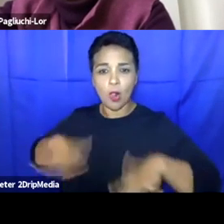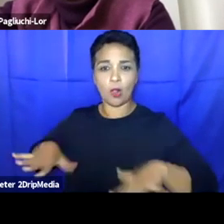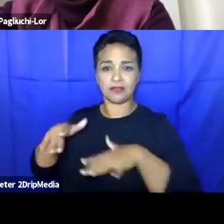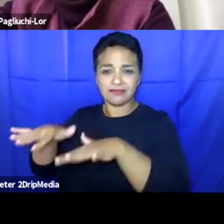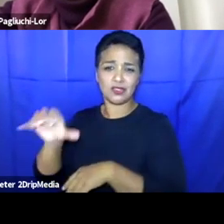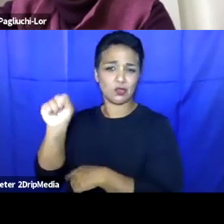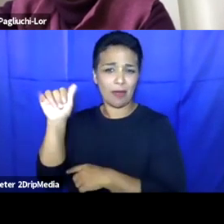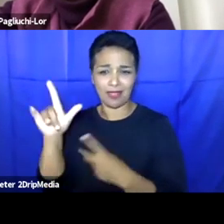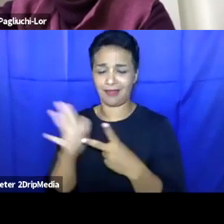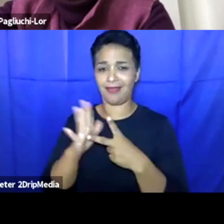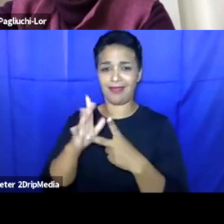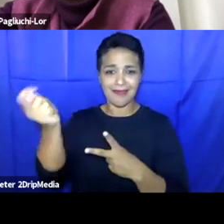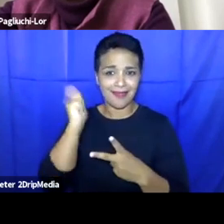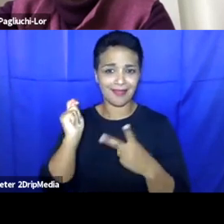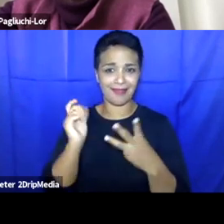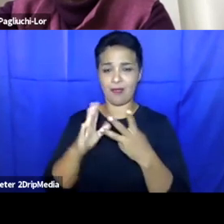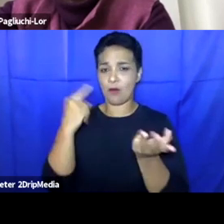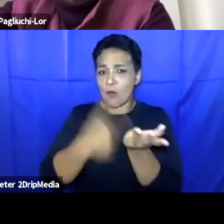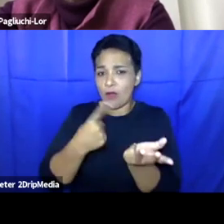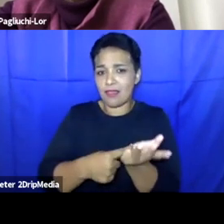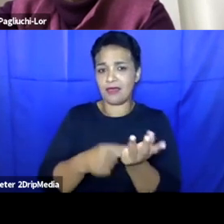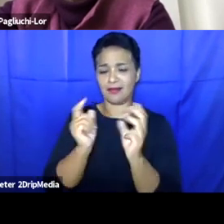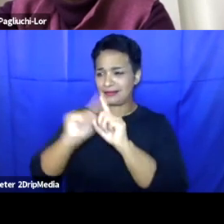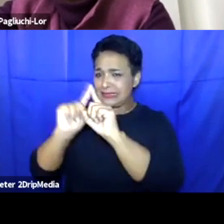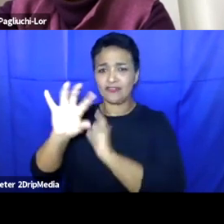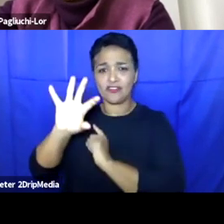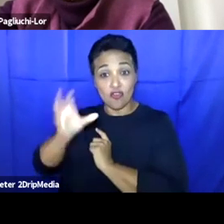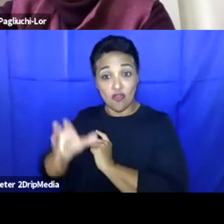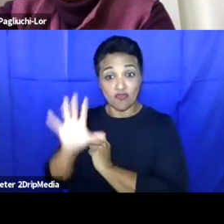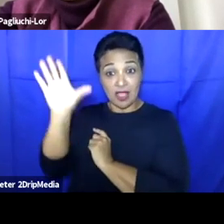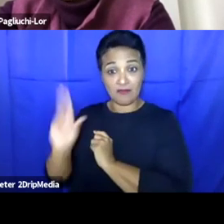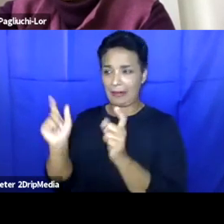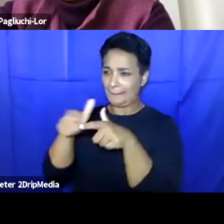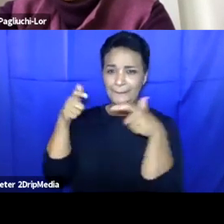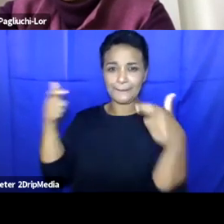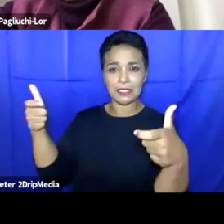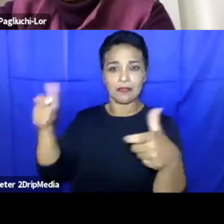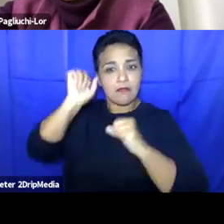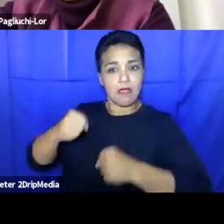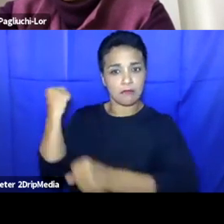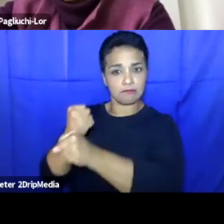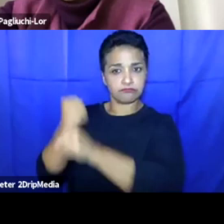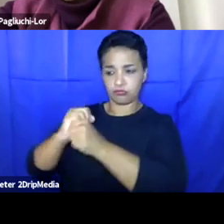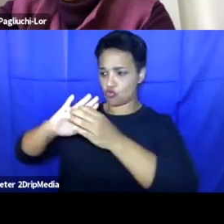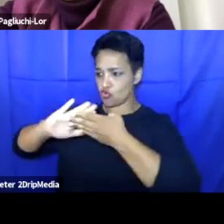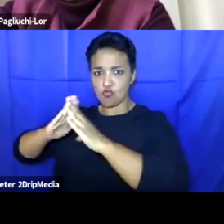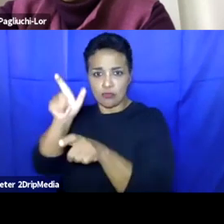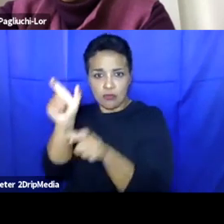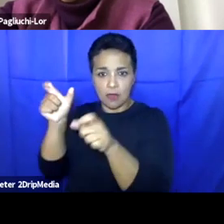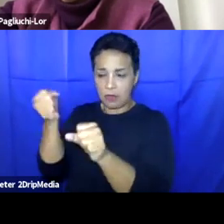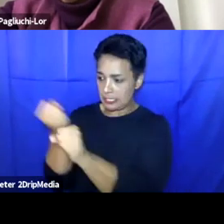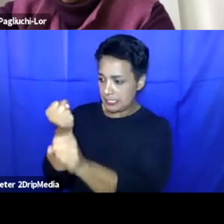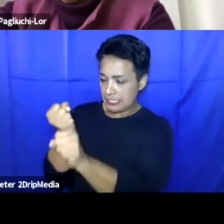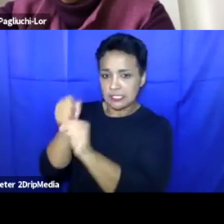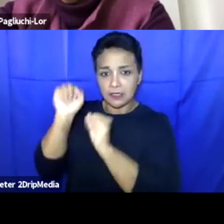country. Anywhere, depending on the negotiations with the host community or country. So I think that